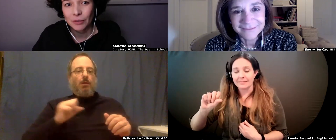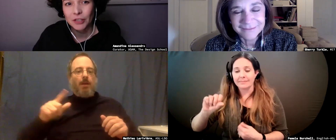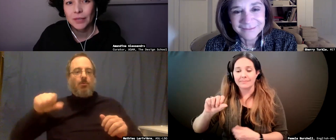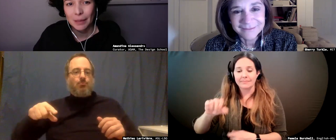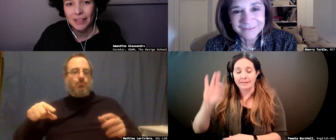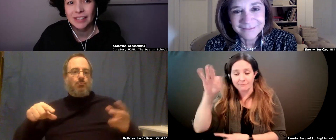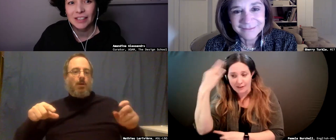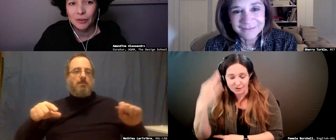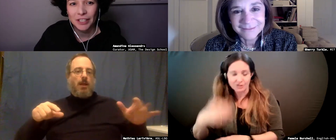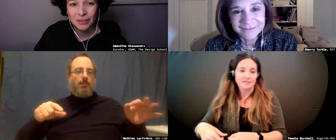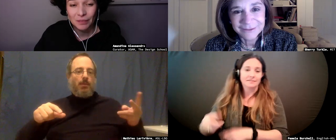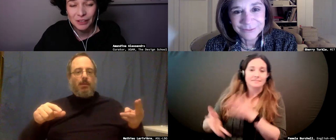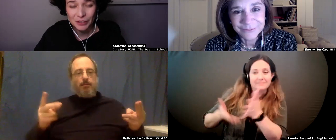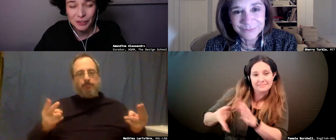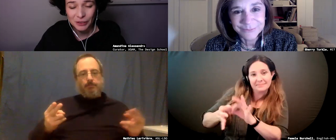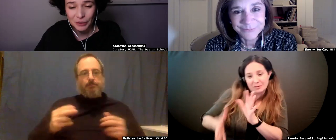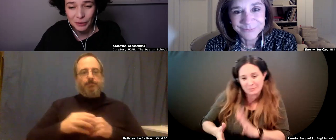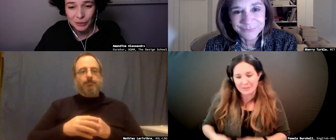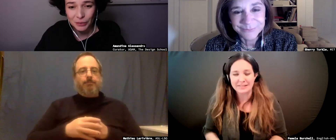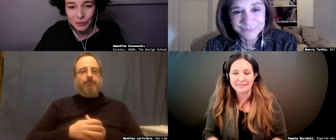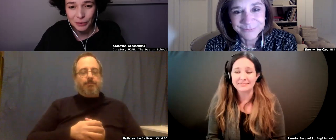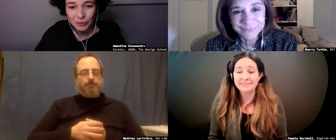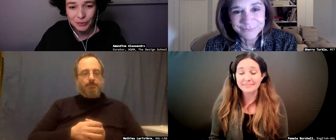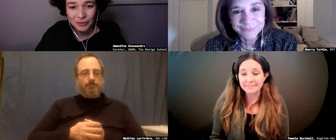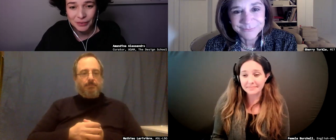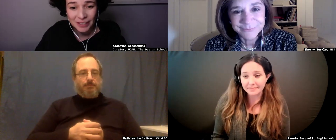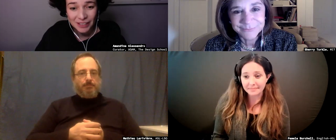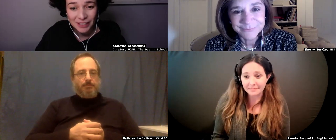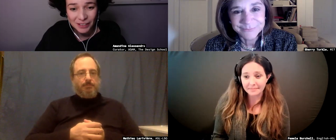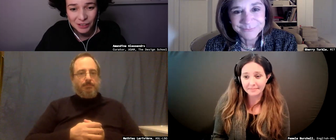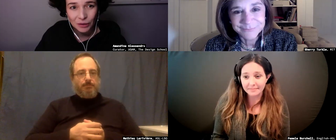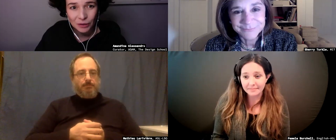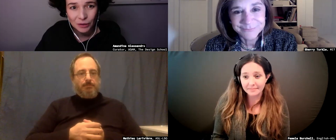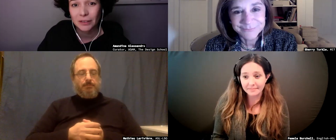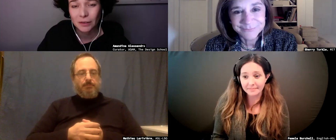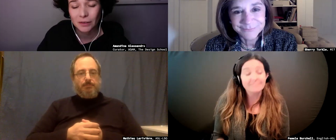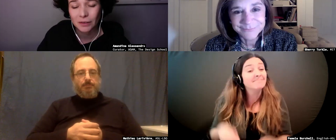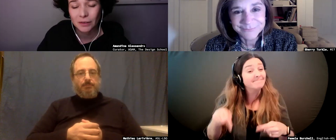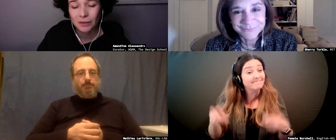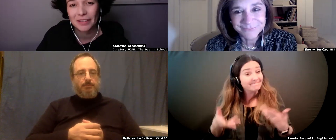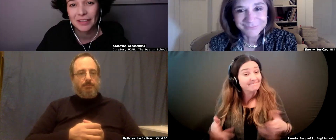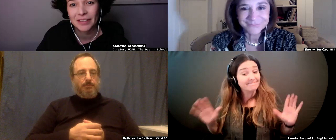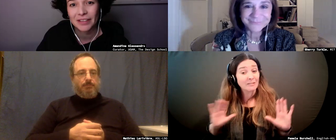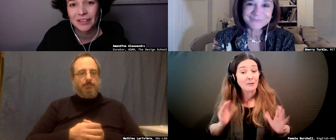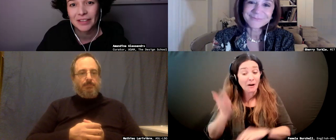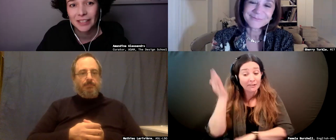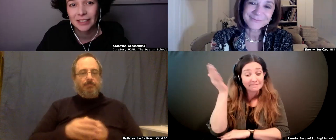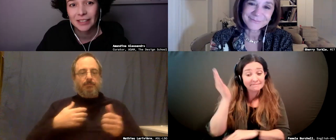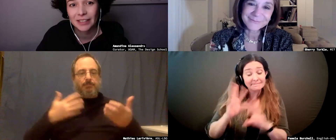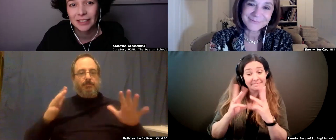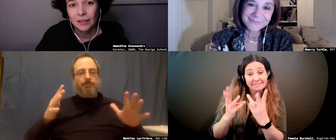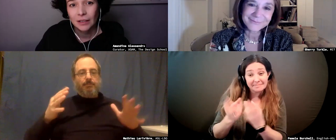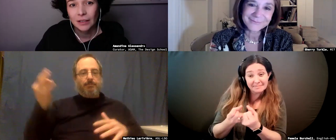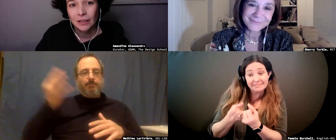Sign Language to Quebec Sign Language. So this concludes the webinar on Sherry